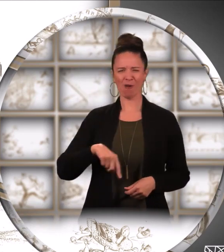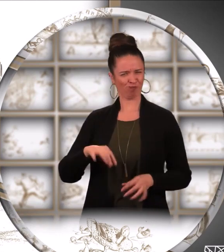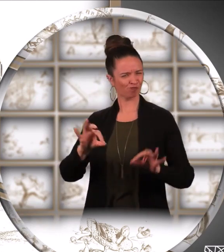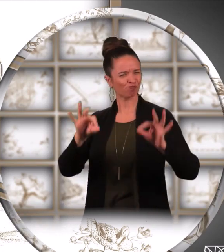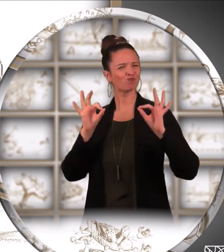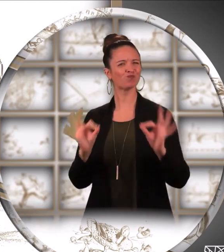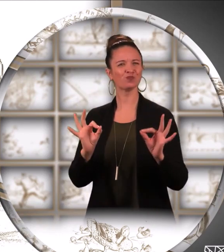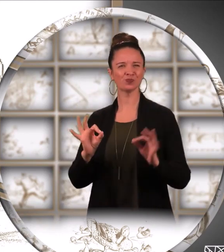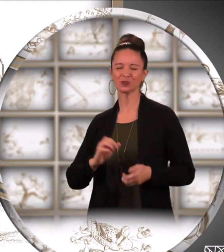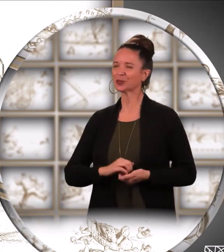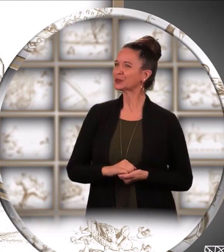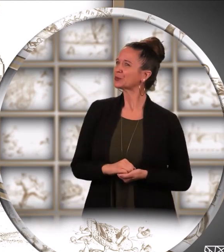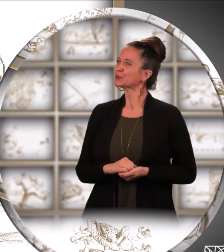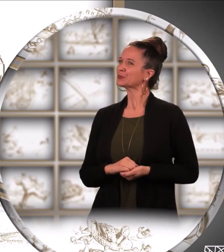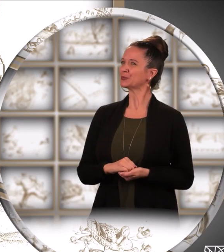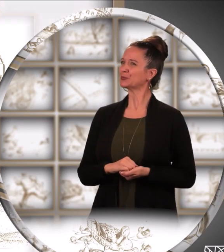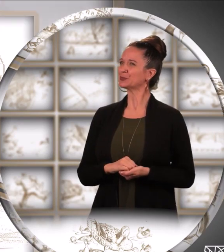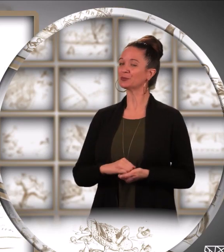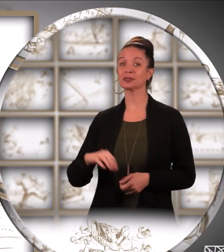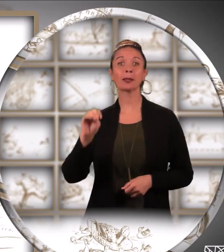could be better?"